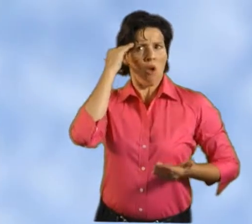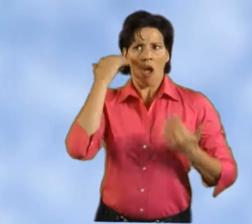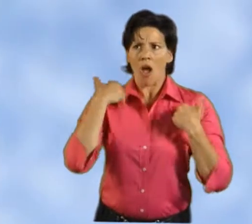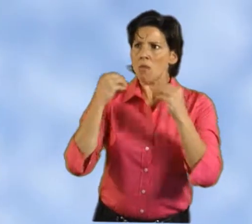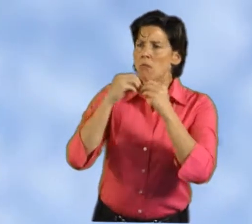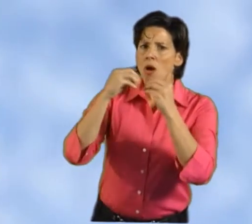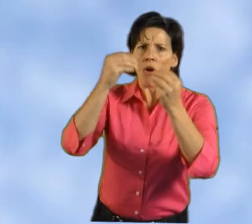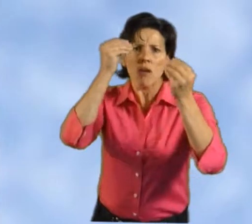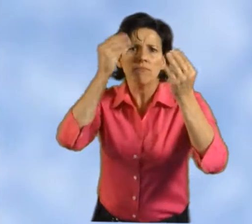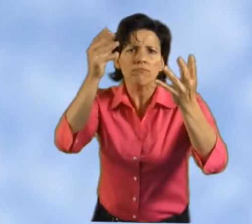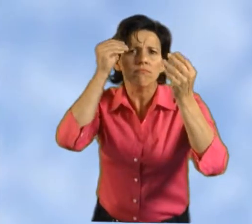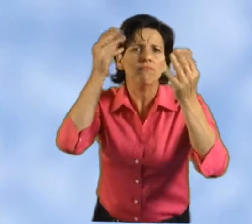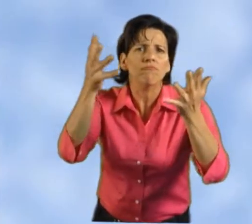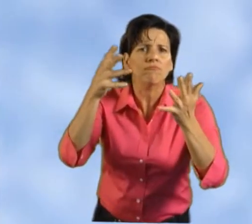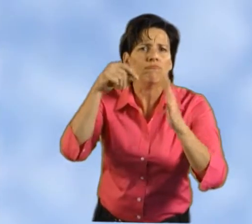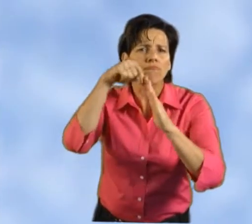In our third chapter,